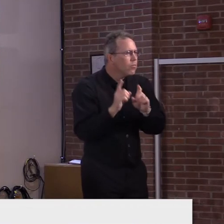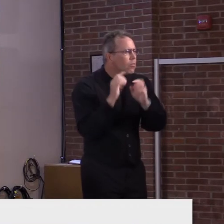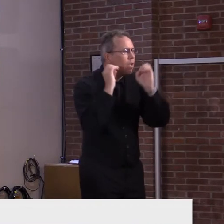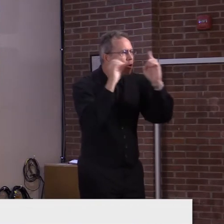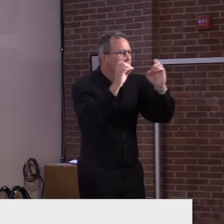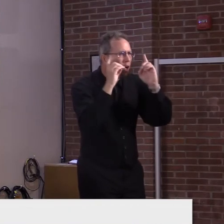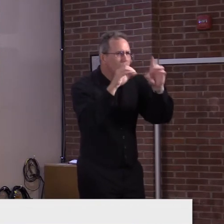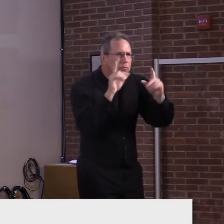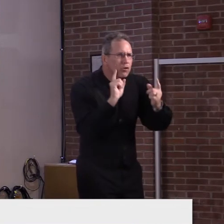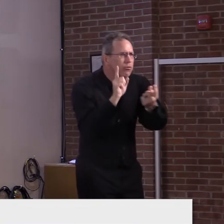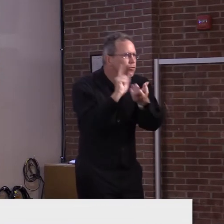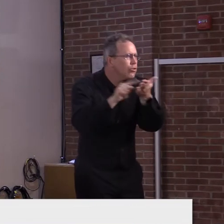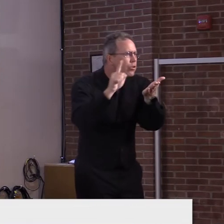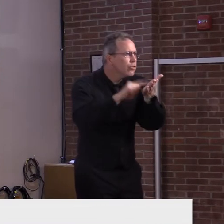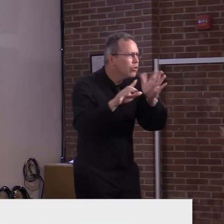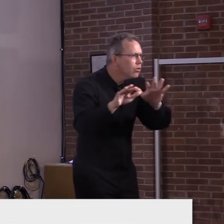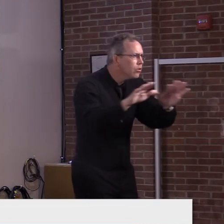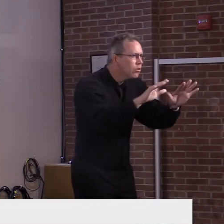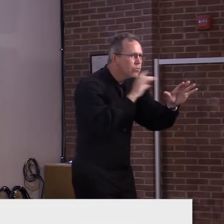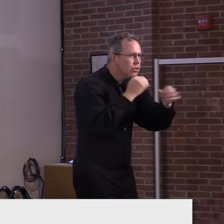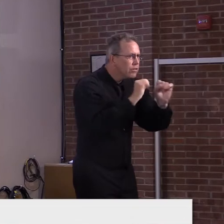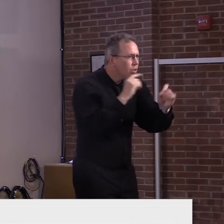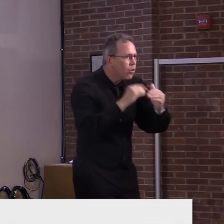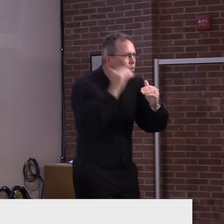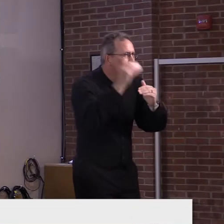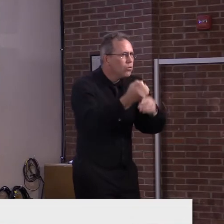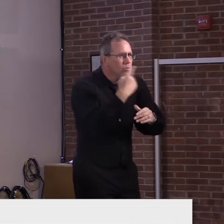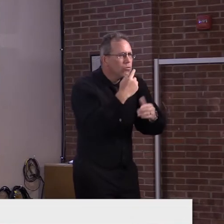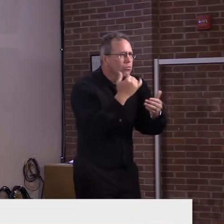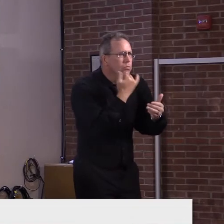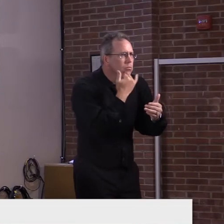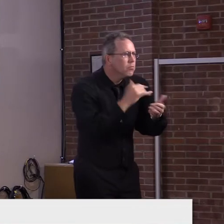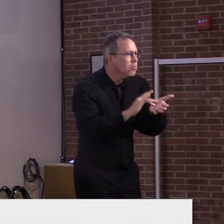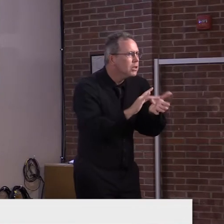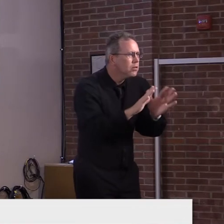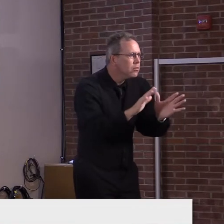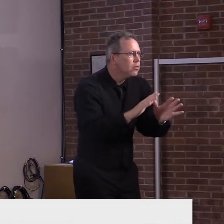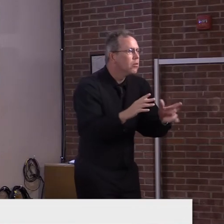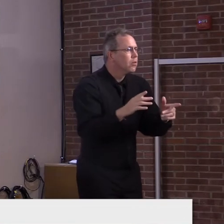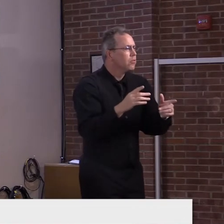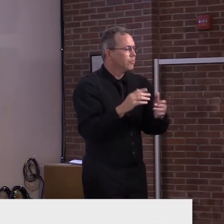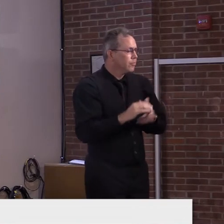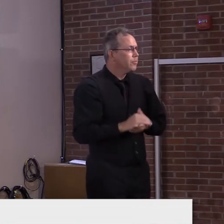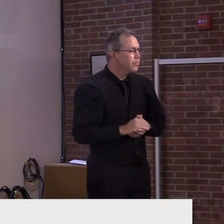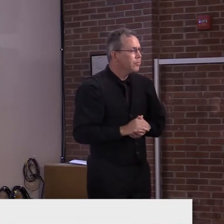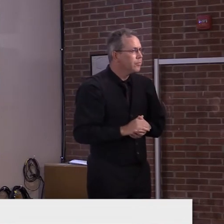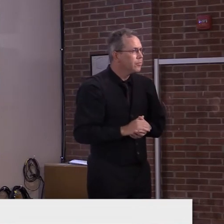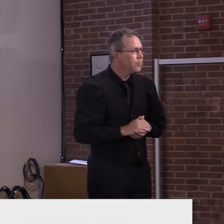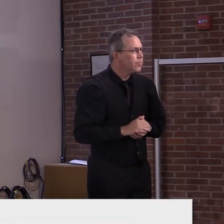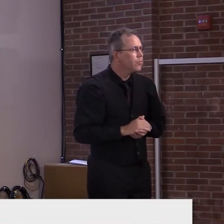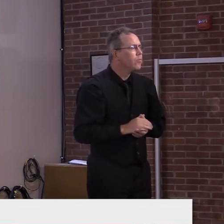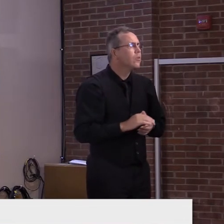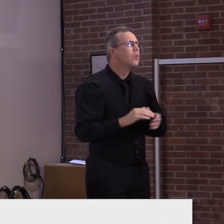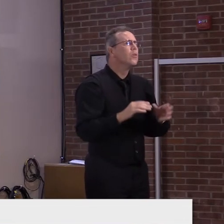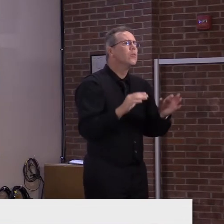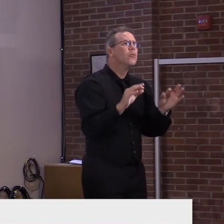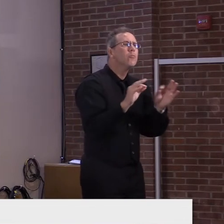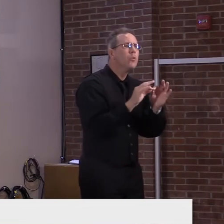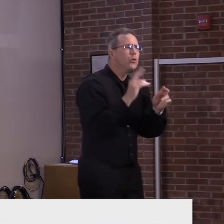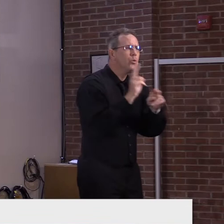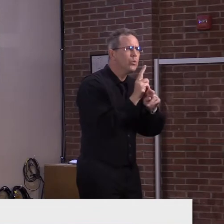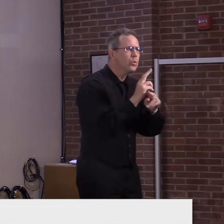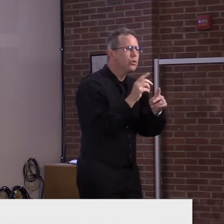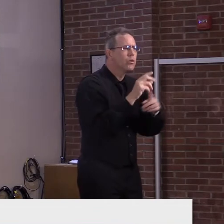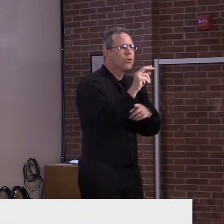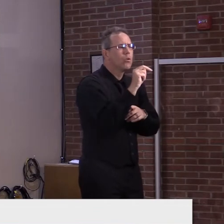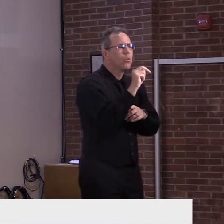older Vermonters throughout the state. This has included the importance of having Narcan on hand,